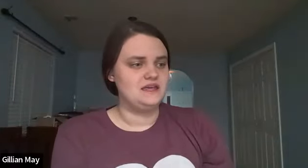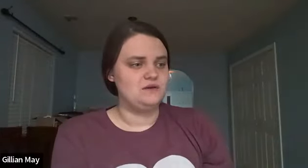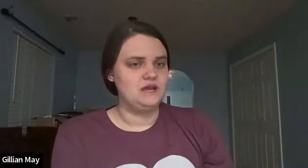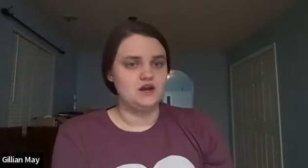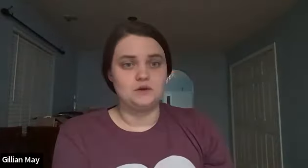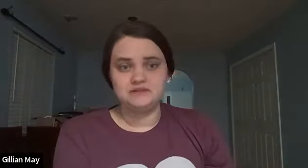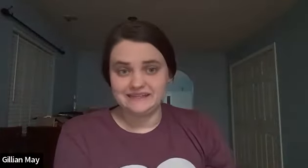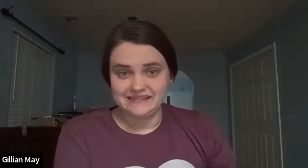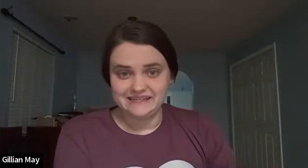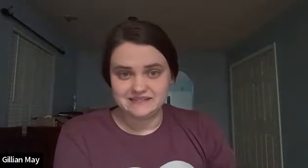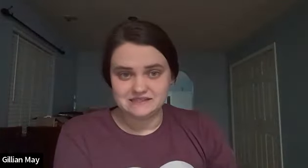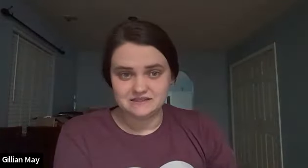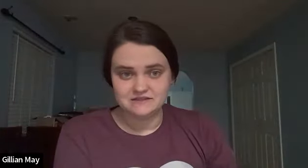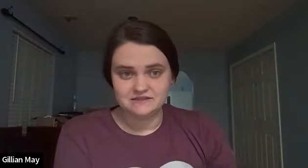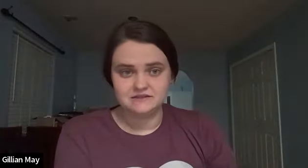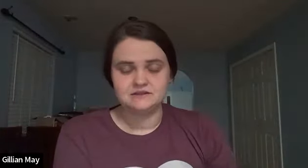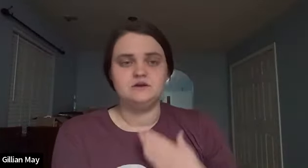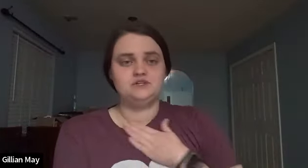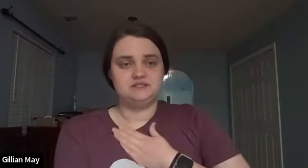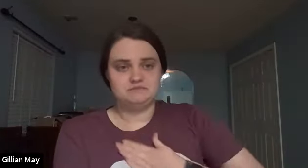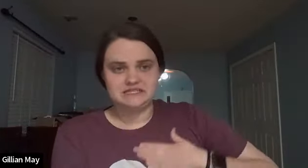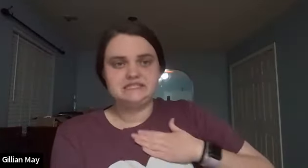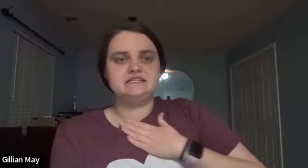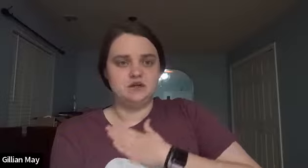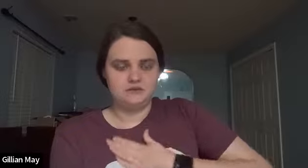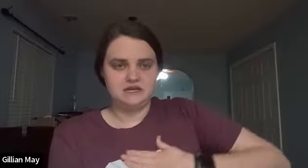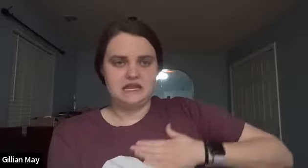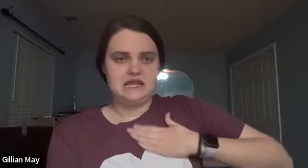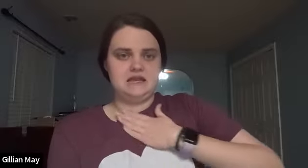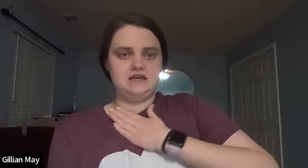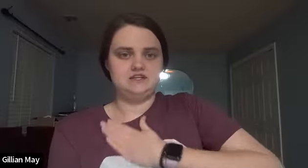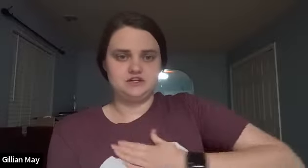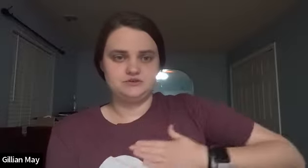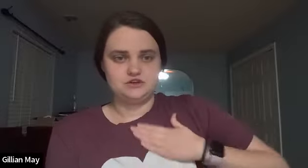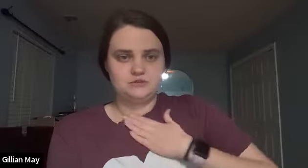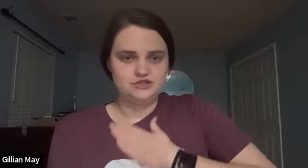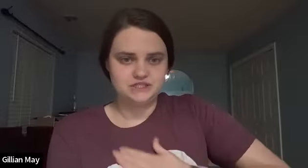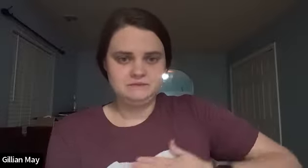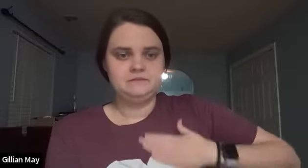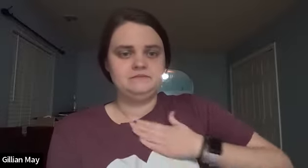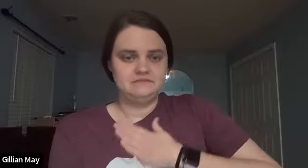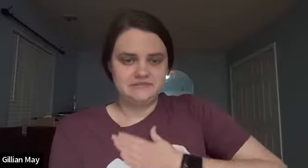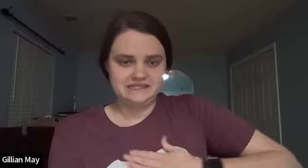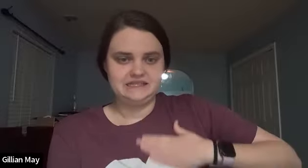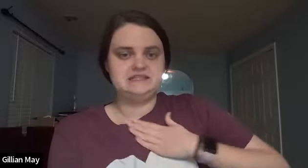Then we had our please, which is please, that open hand. You're going to do a circle motion.